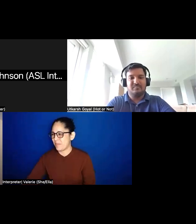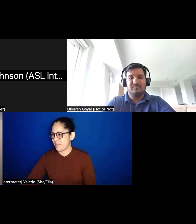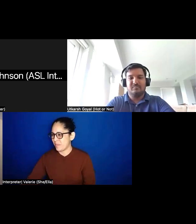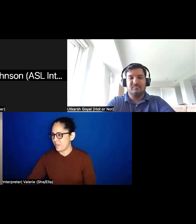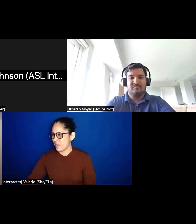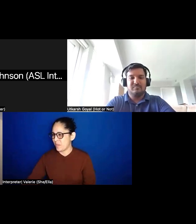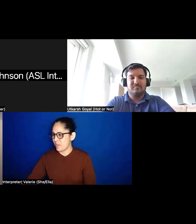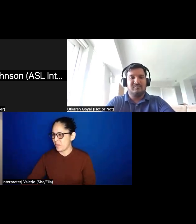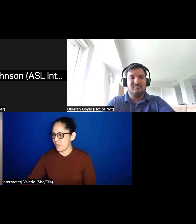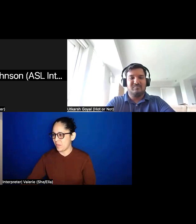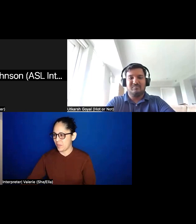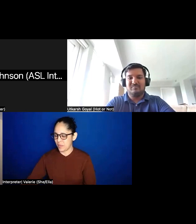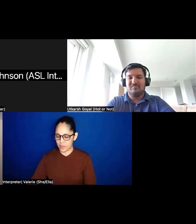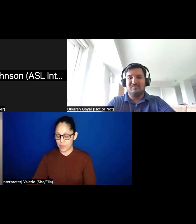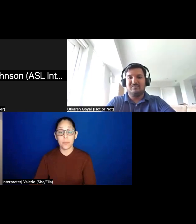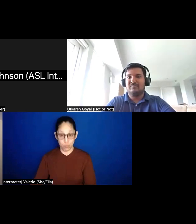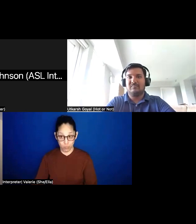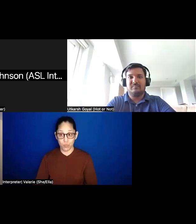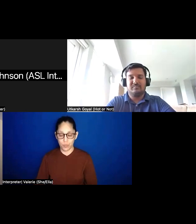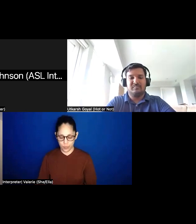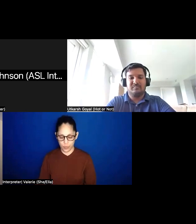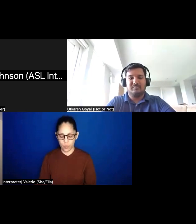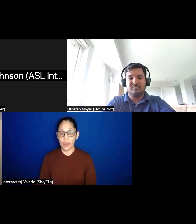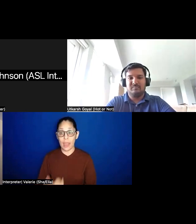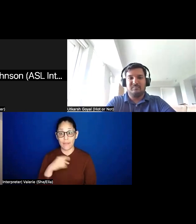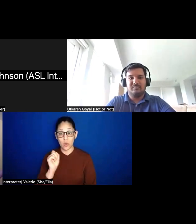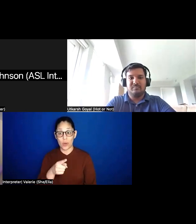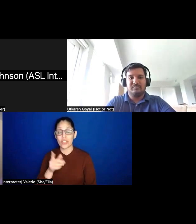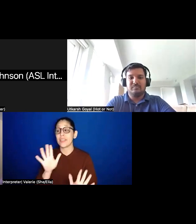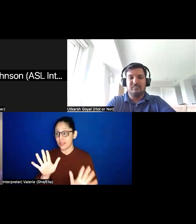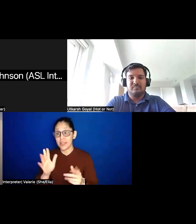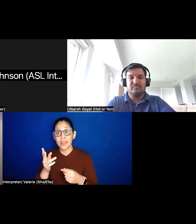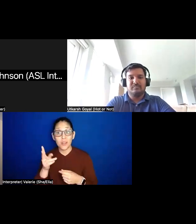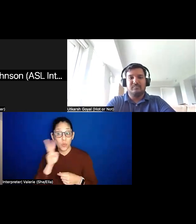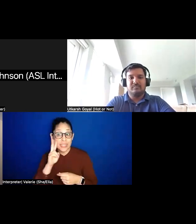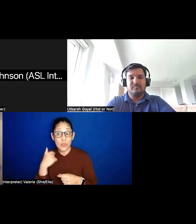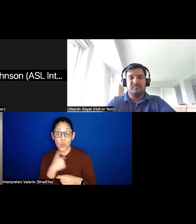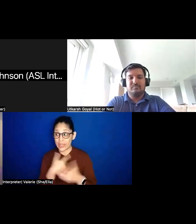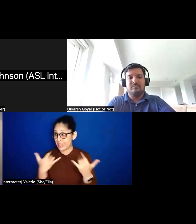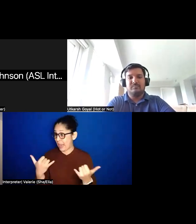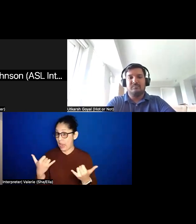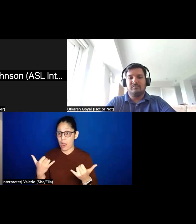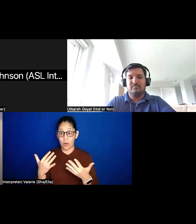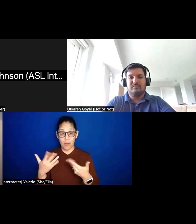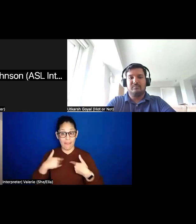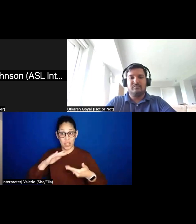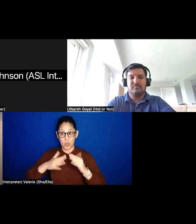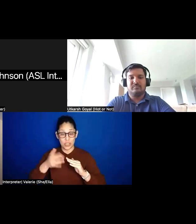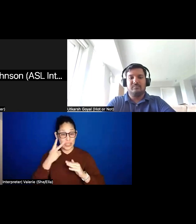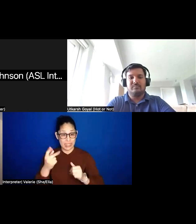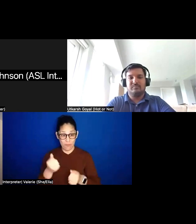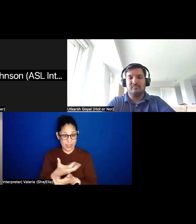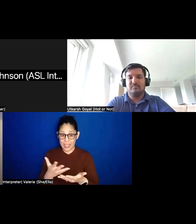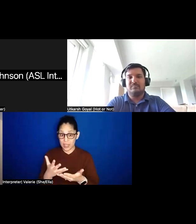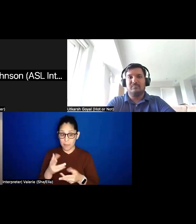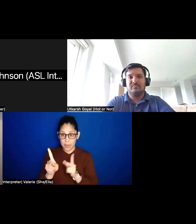All right, excellent. Now I have a question for, see we're living the community right now. You see all the stuff going on, everyone's helping each other